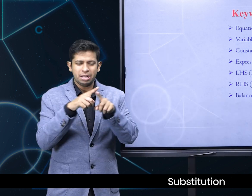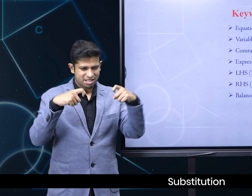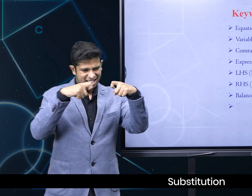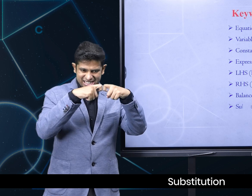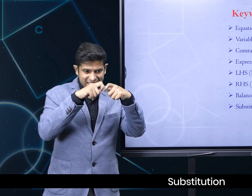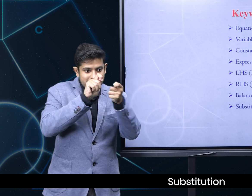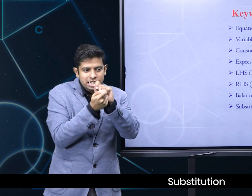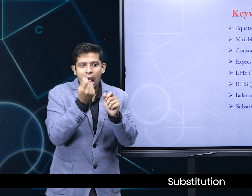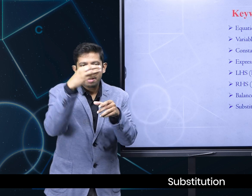substitution,